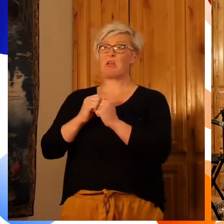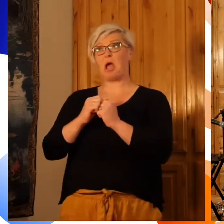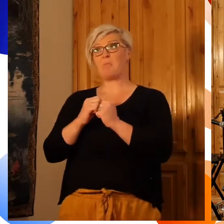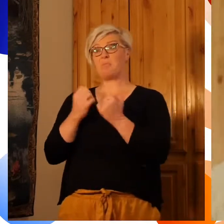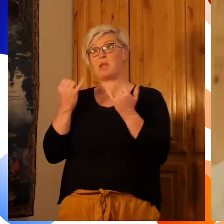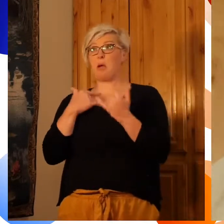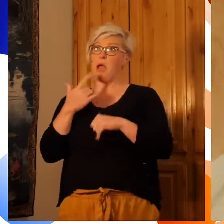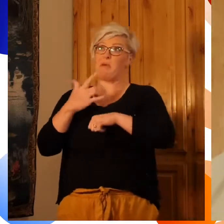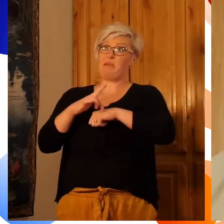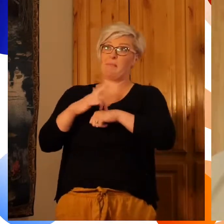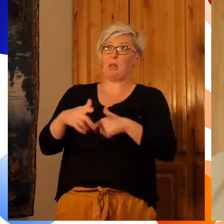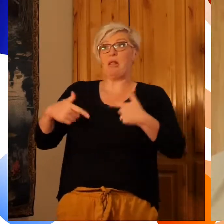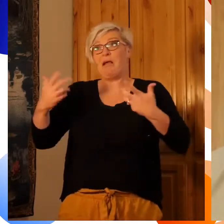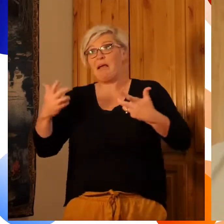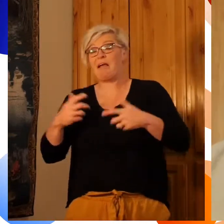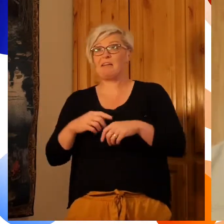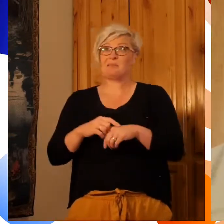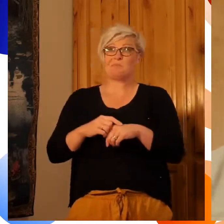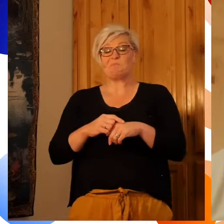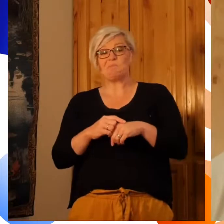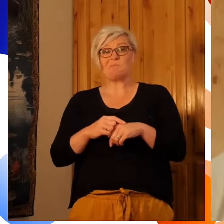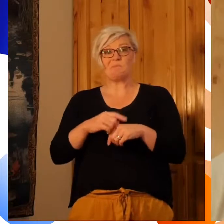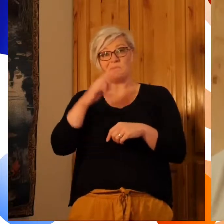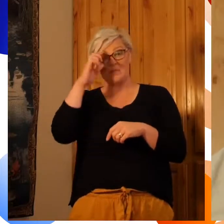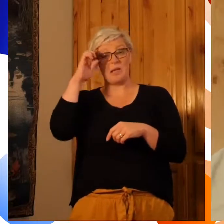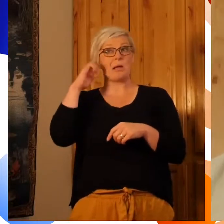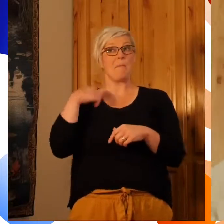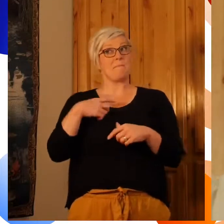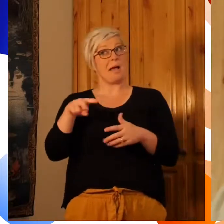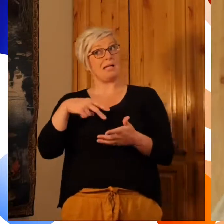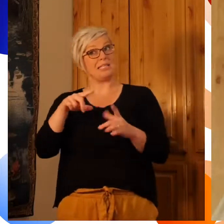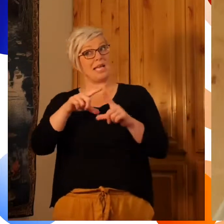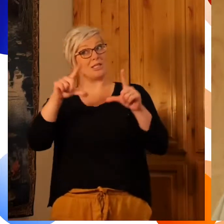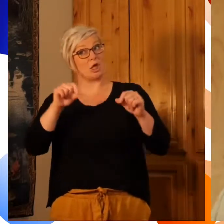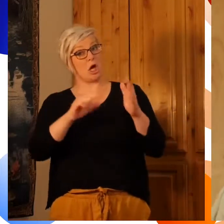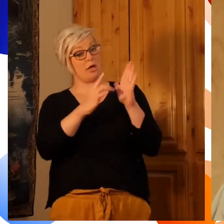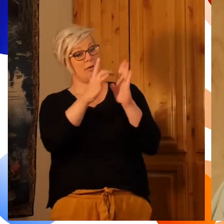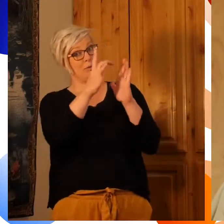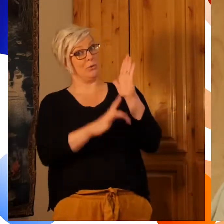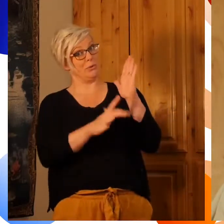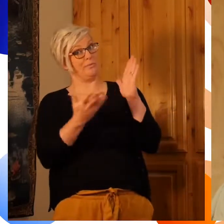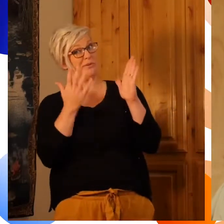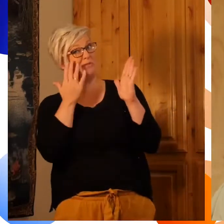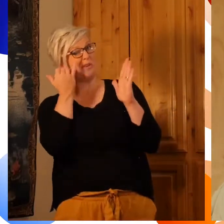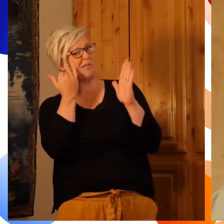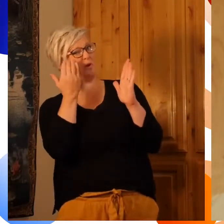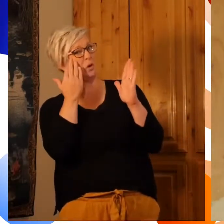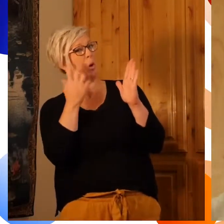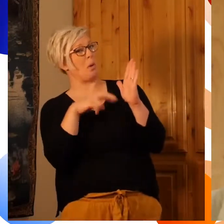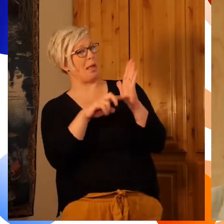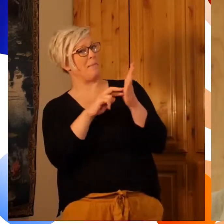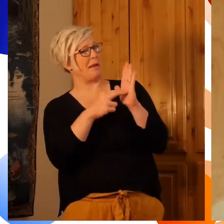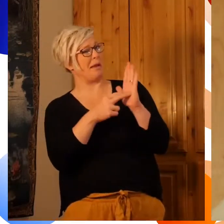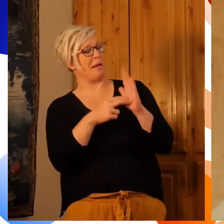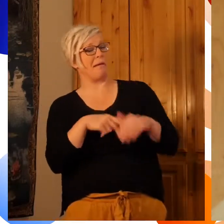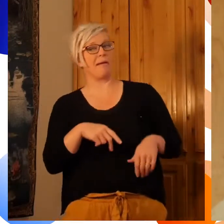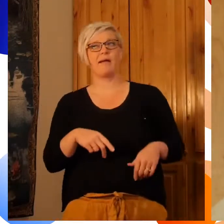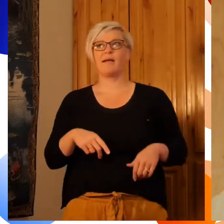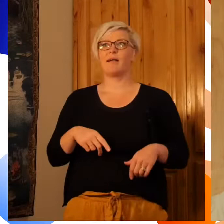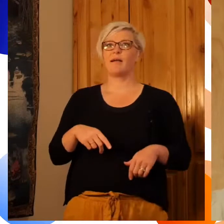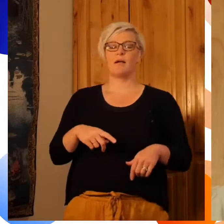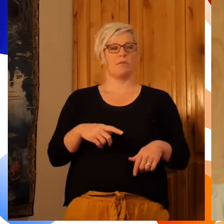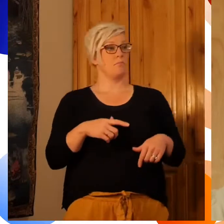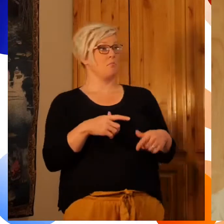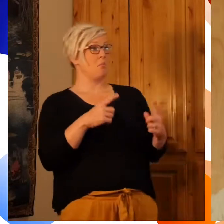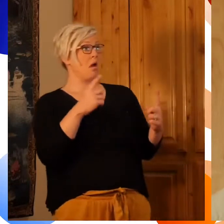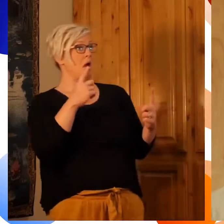my dance card is free, if you know what I mean. And Donald said, I think I do. And she said, I do.